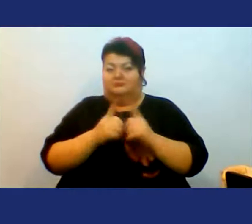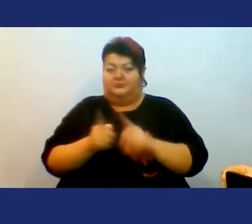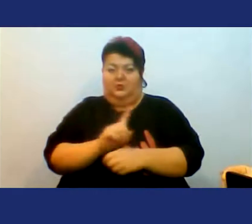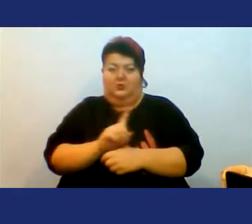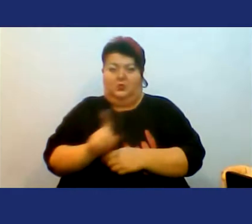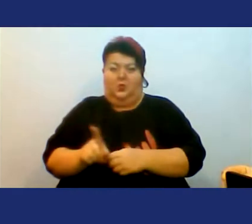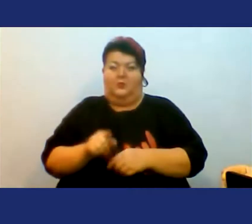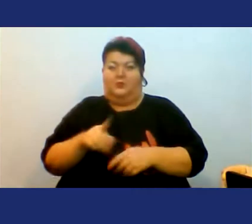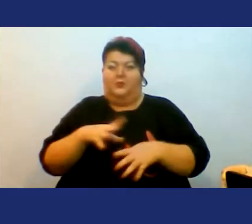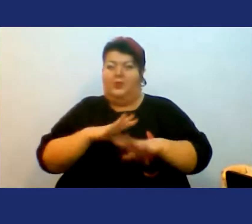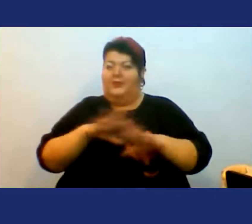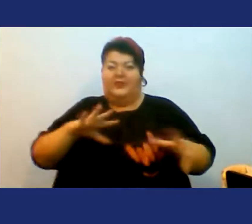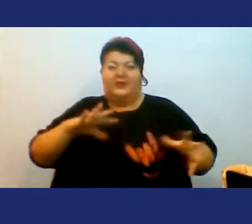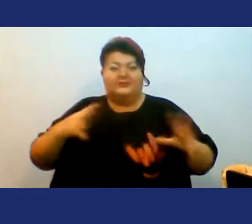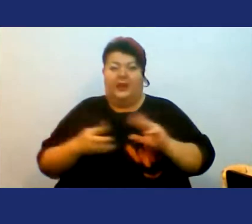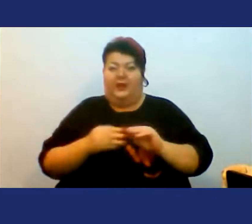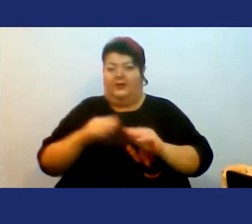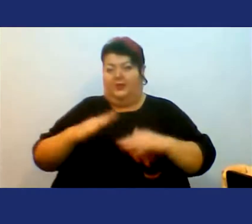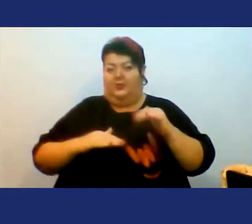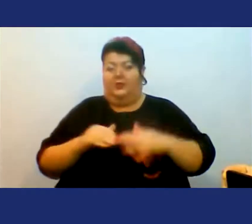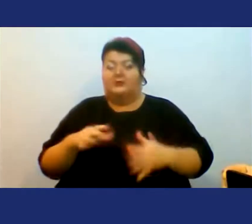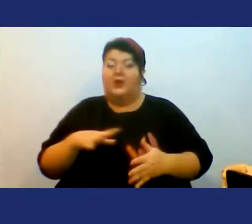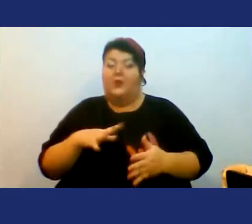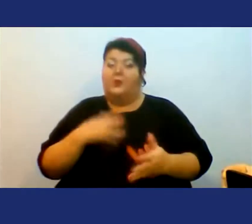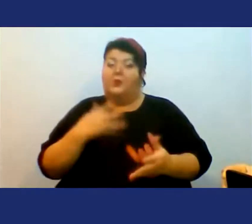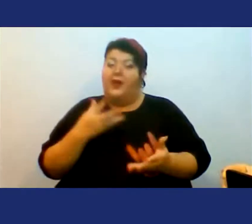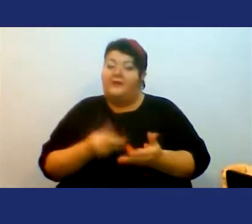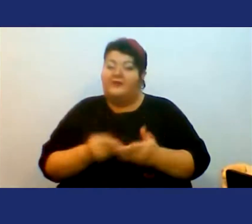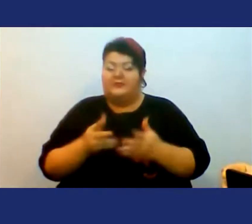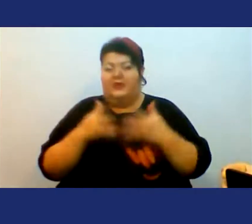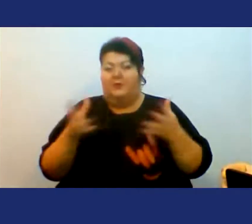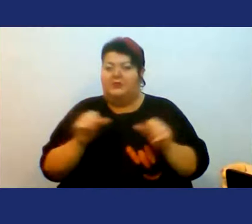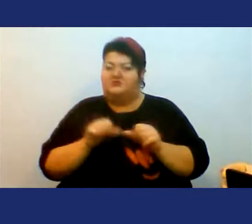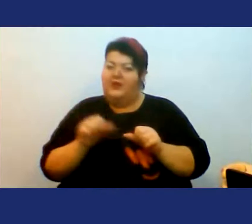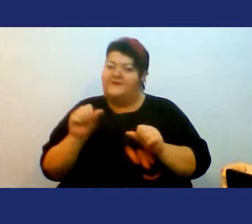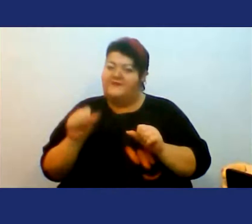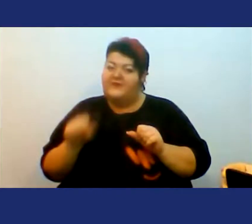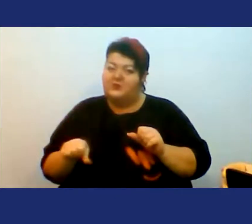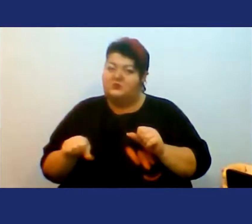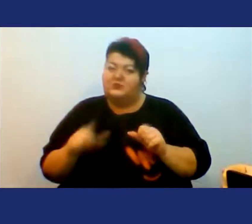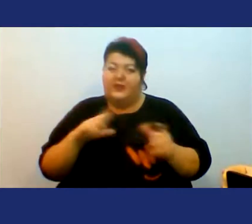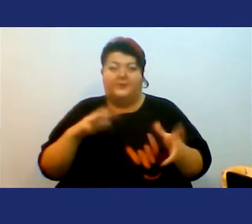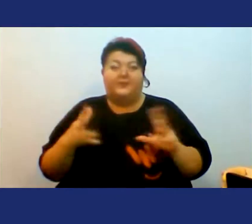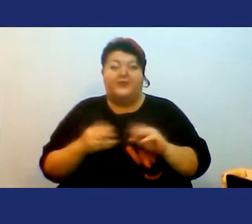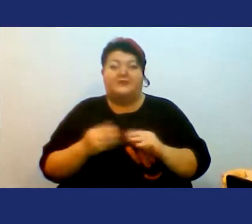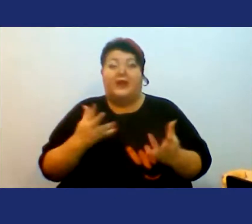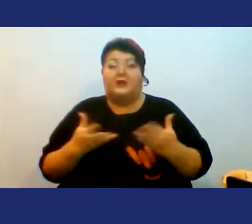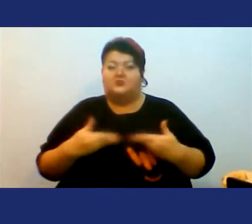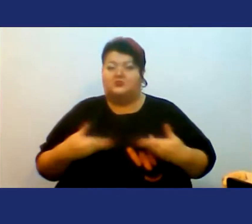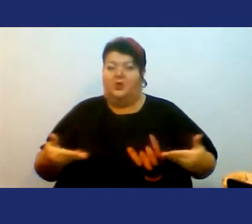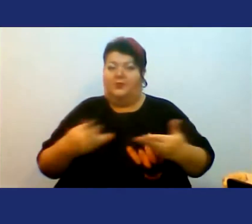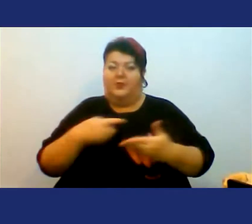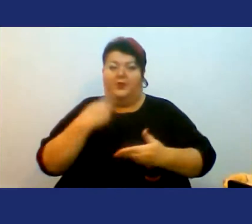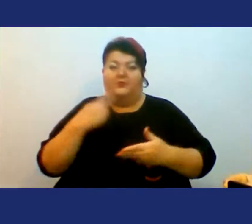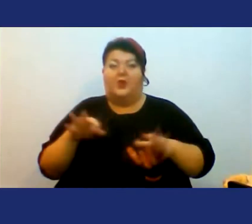the creation of conditions at all polling places across Ukraine to assist voters